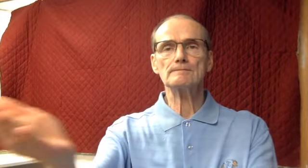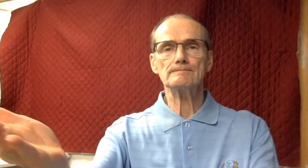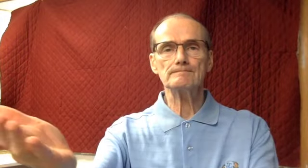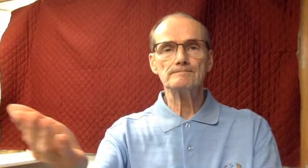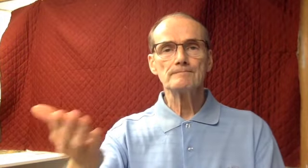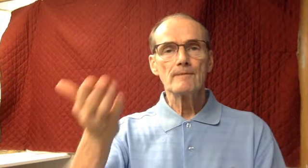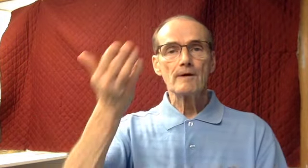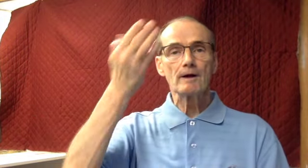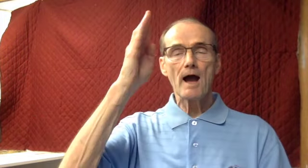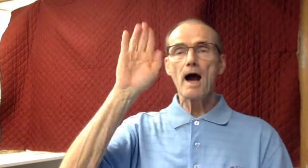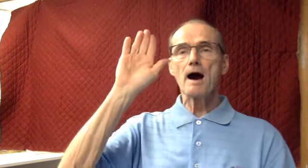and sisters,